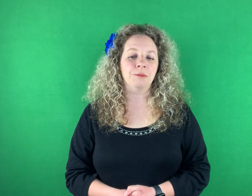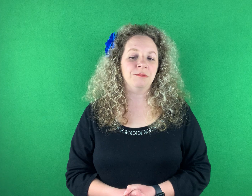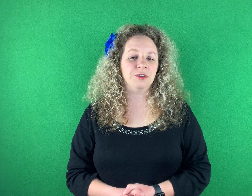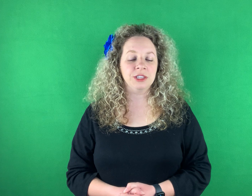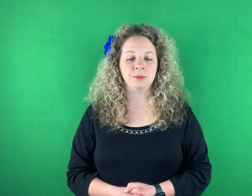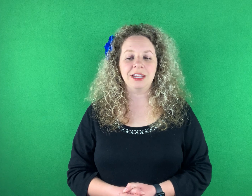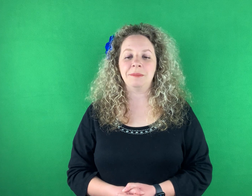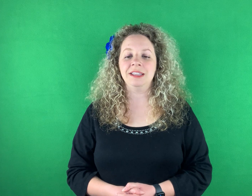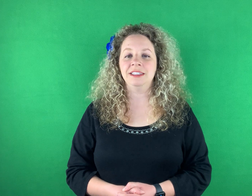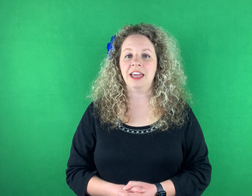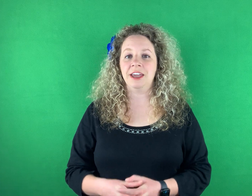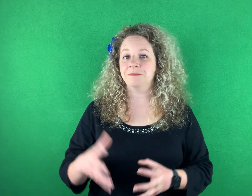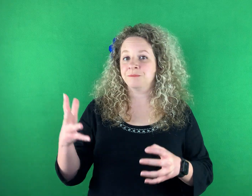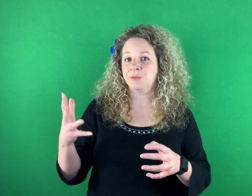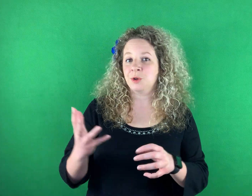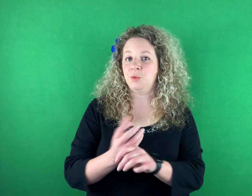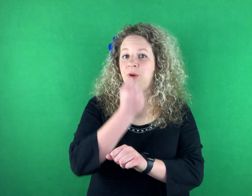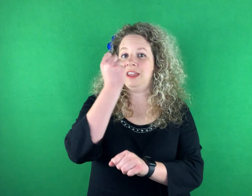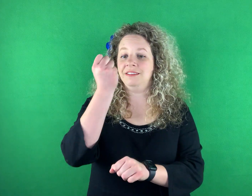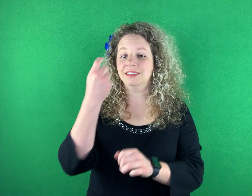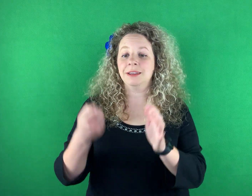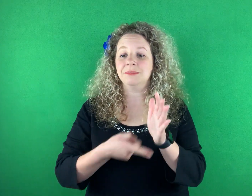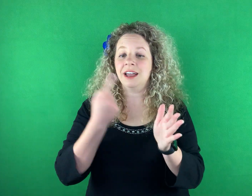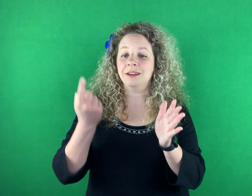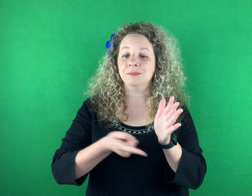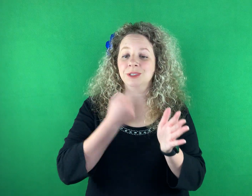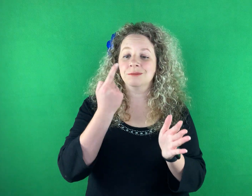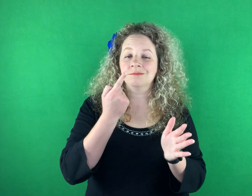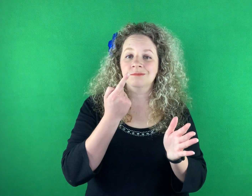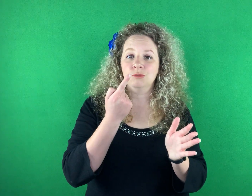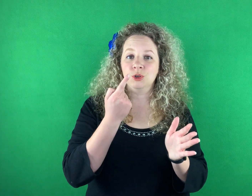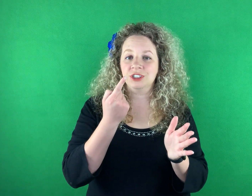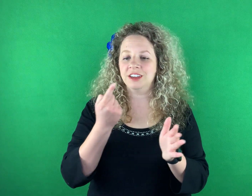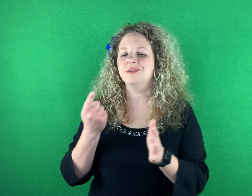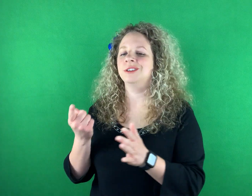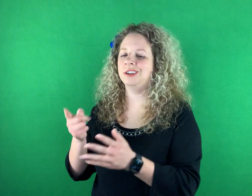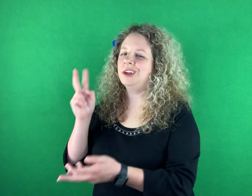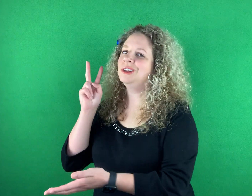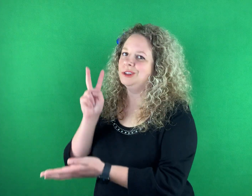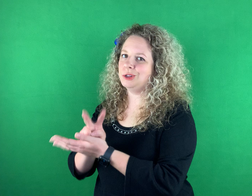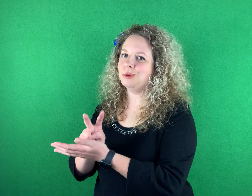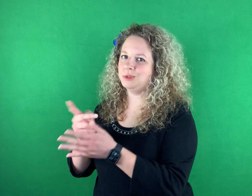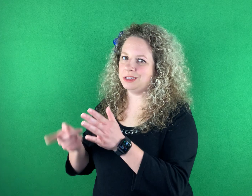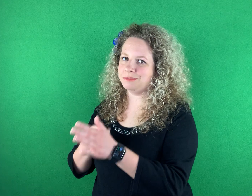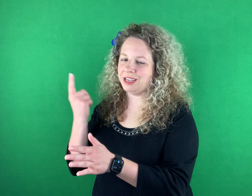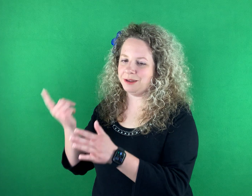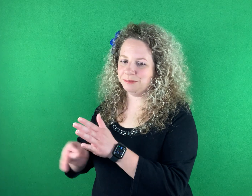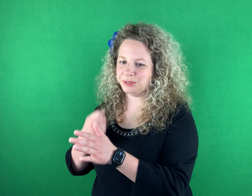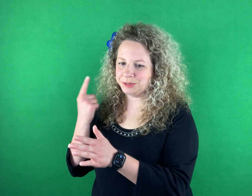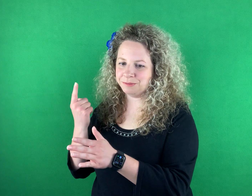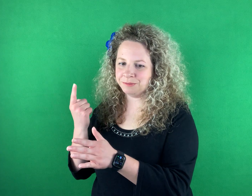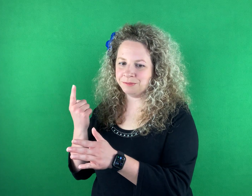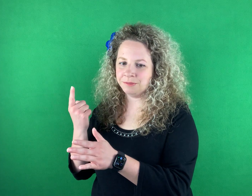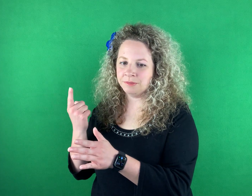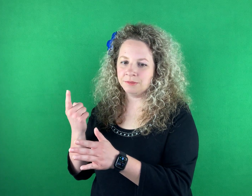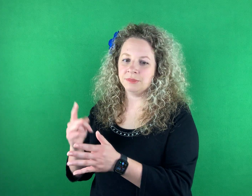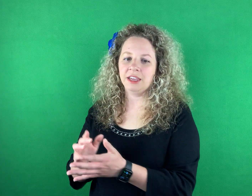for this one, I might say win sometimes, role shift, lose sometimes.